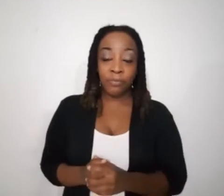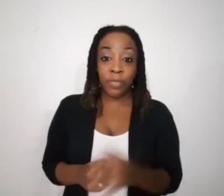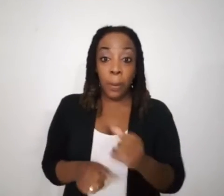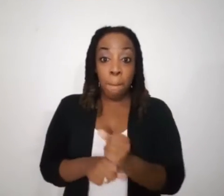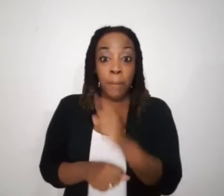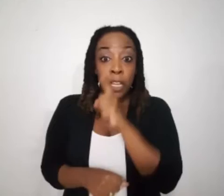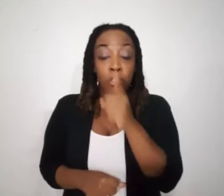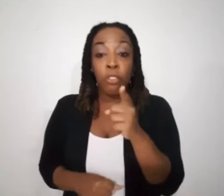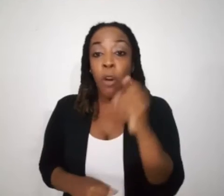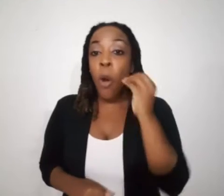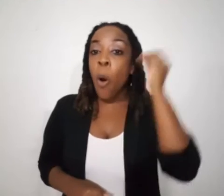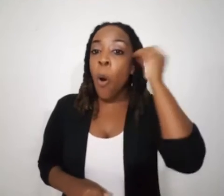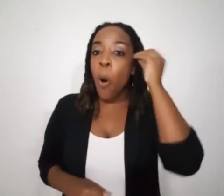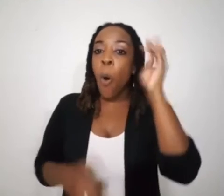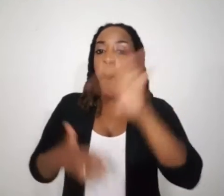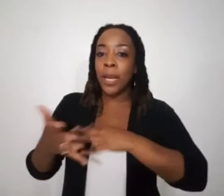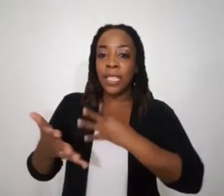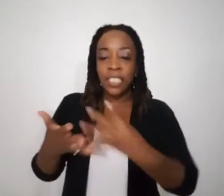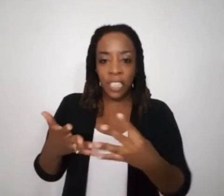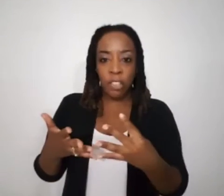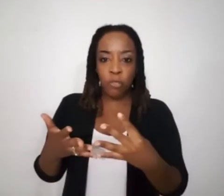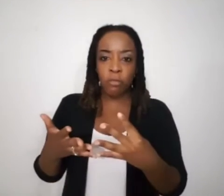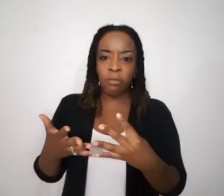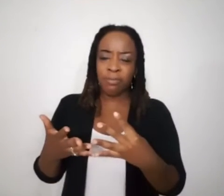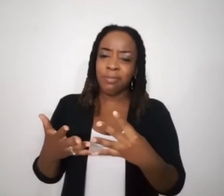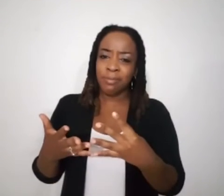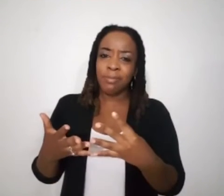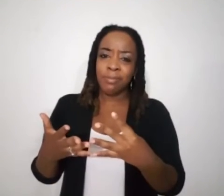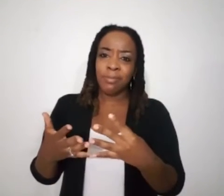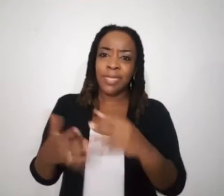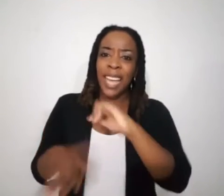some alone time for your child in there.